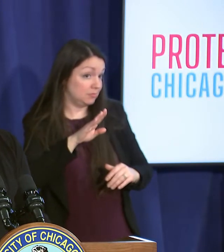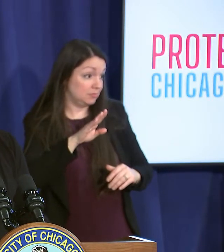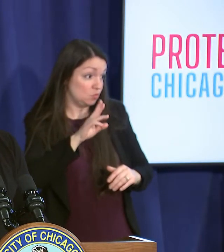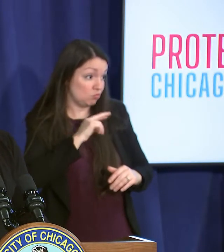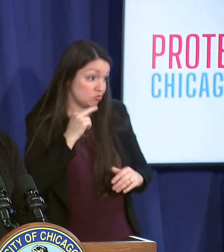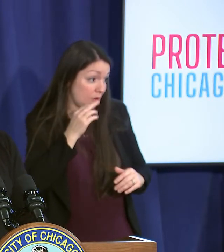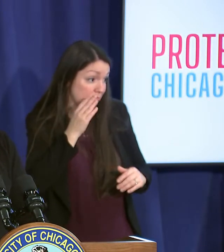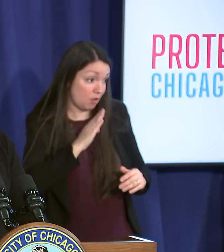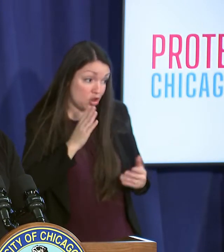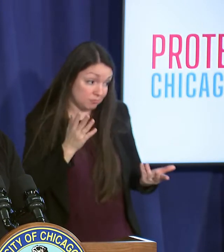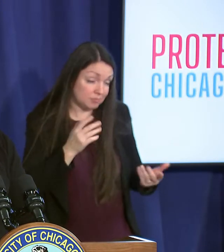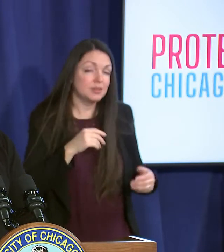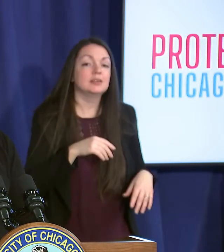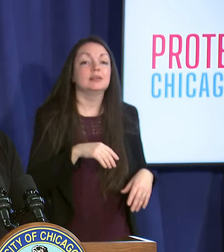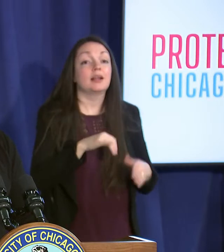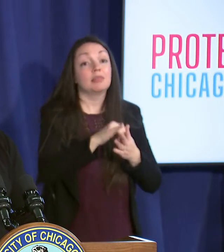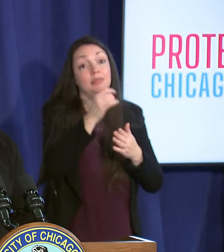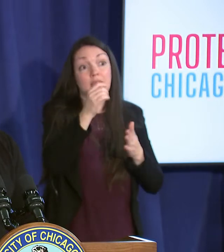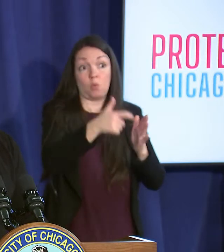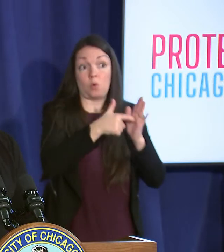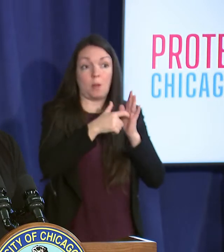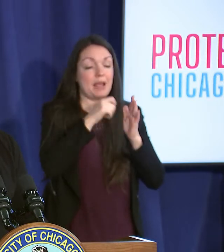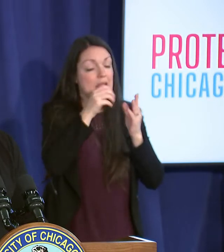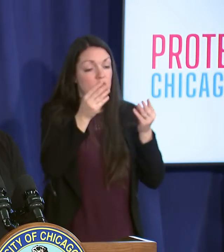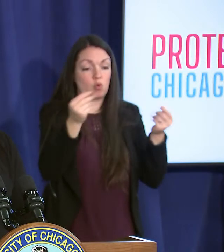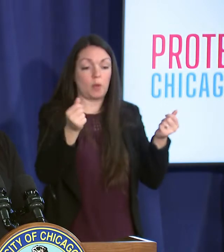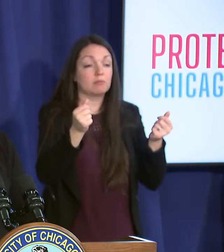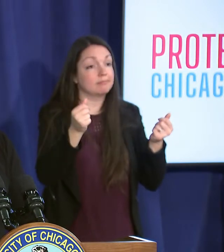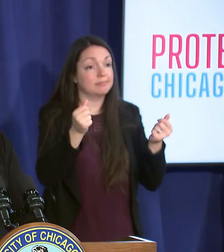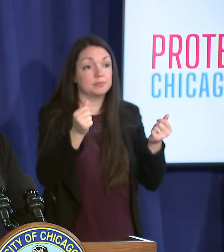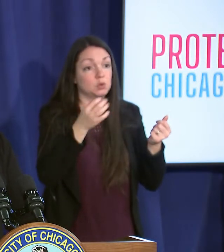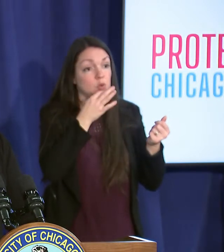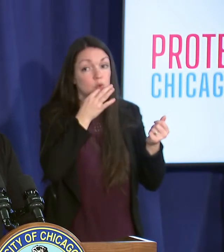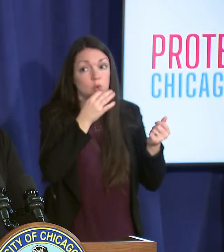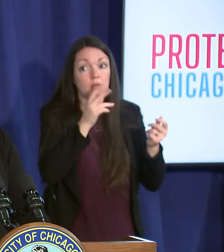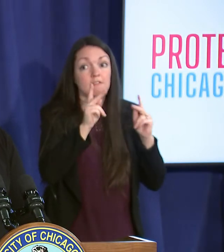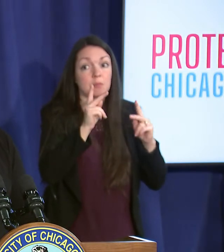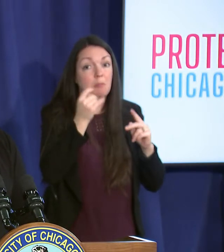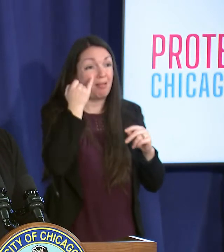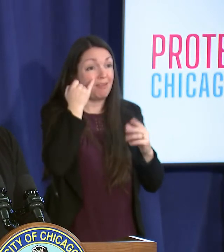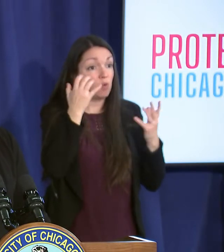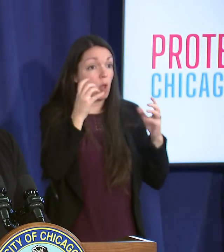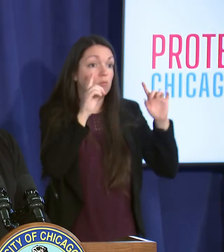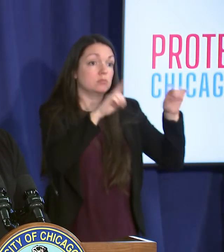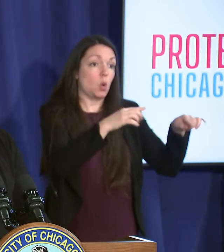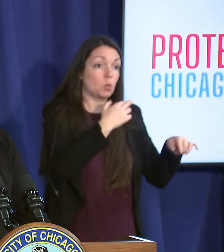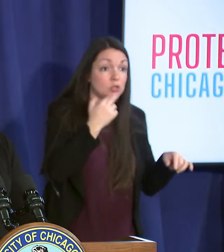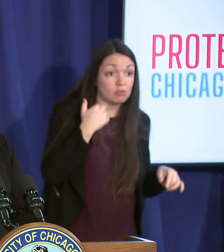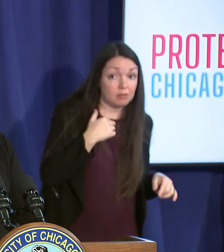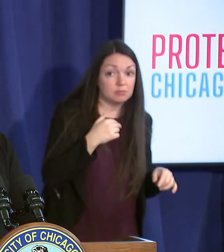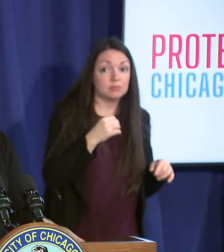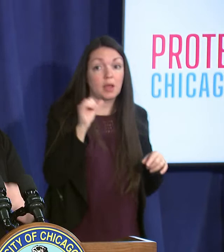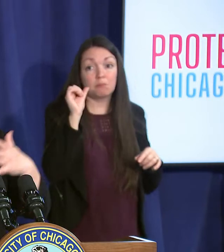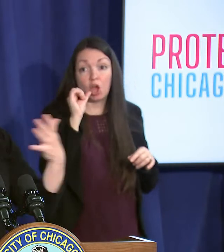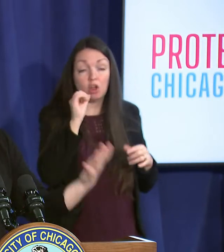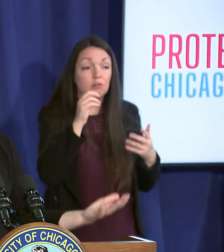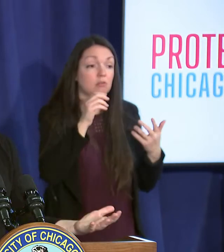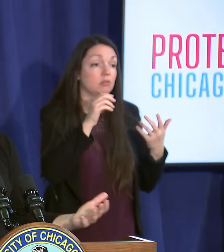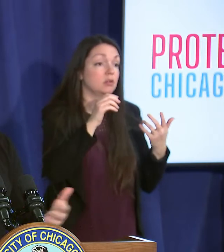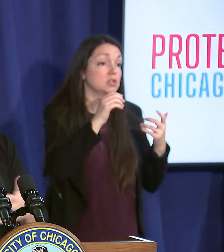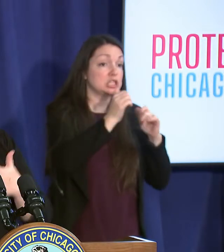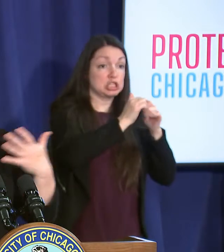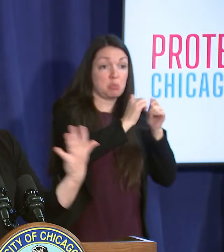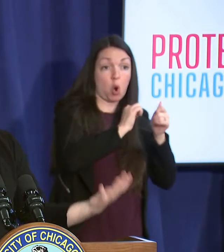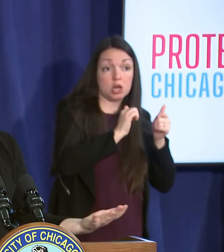that requirement is not going away anytime soon. It's not here forever, but for people who are wanting to go to a restaurant, to a bar, to a